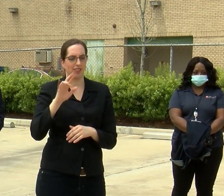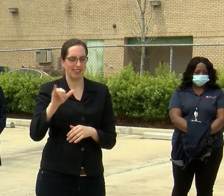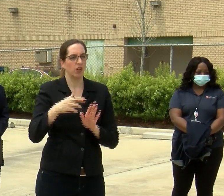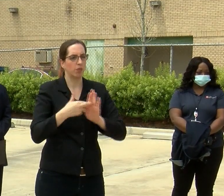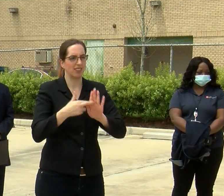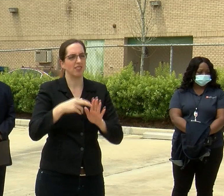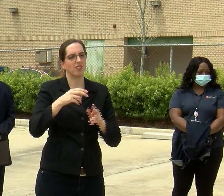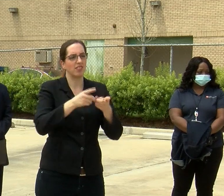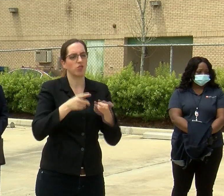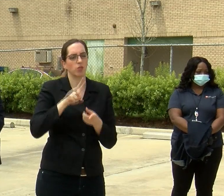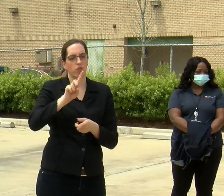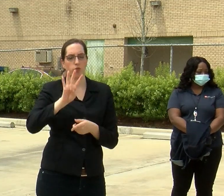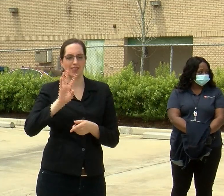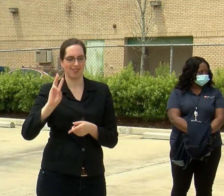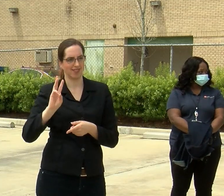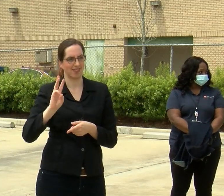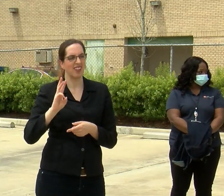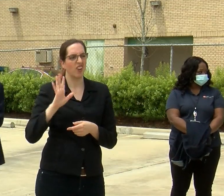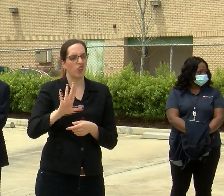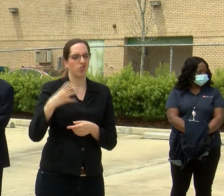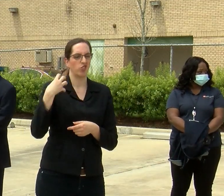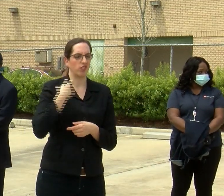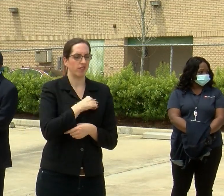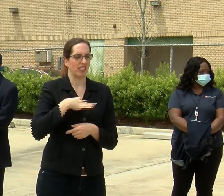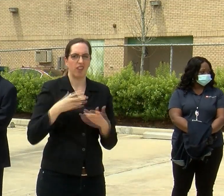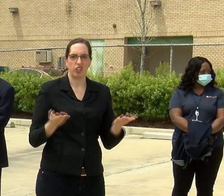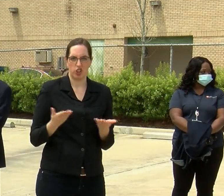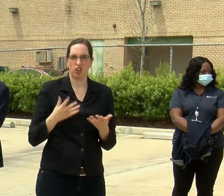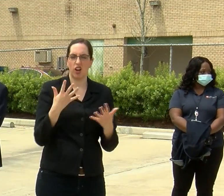District 146. I believe her chief of staff or staffer is also here,